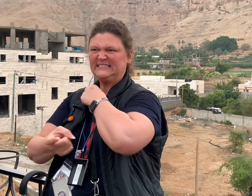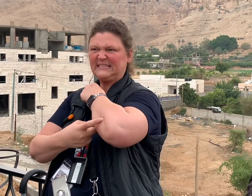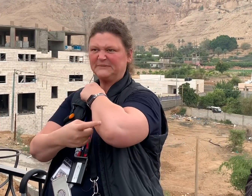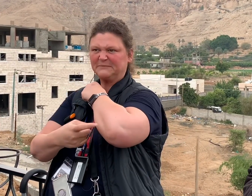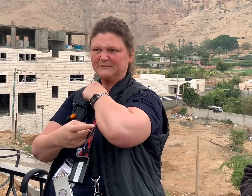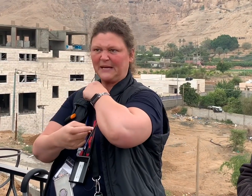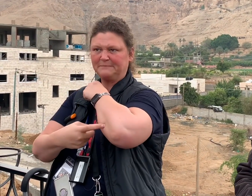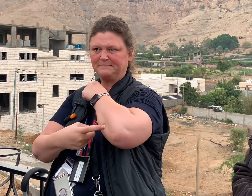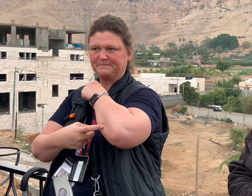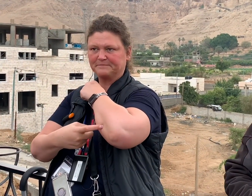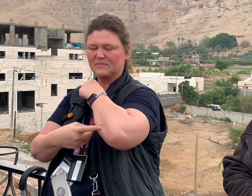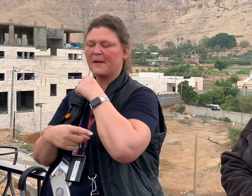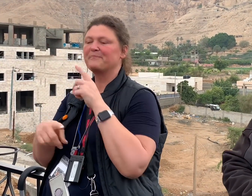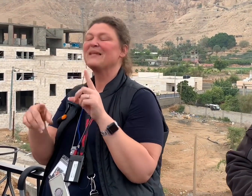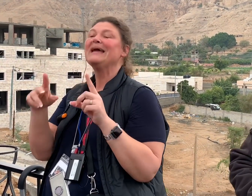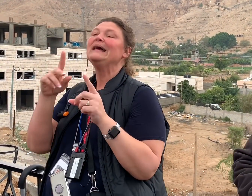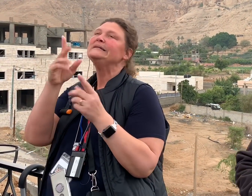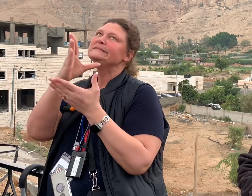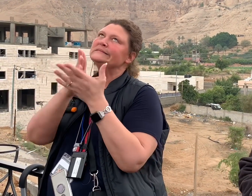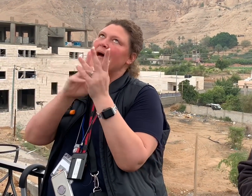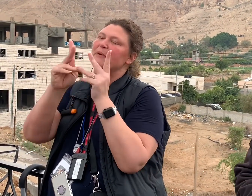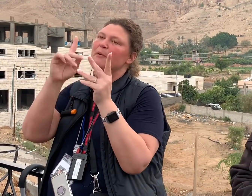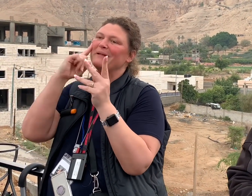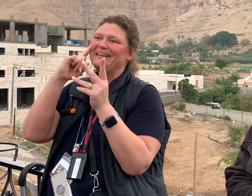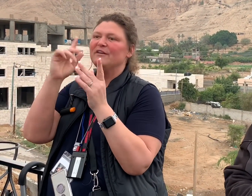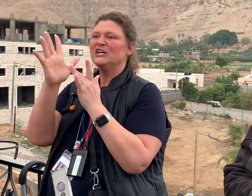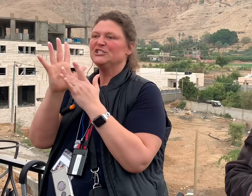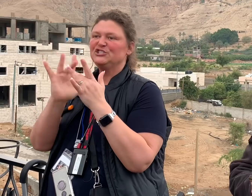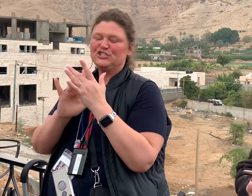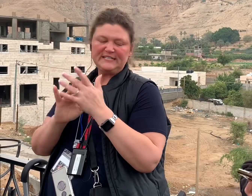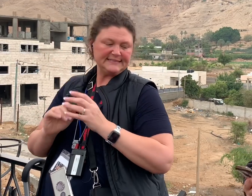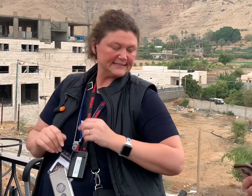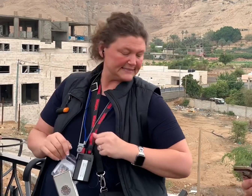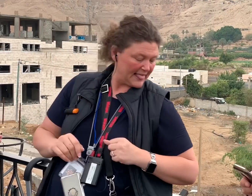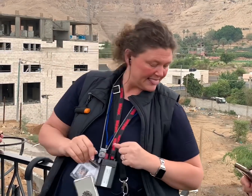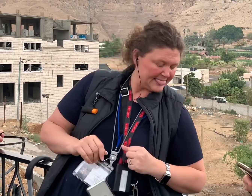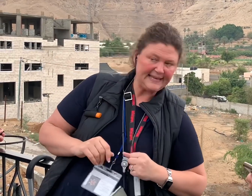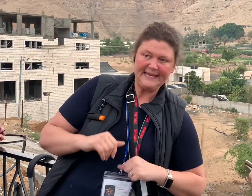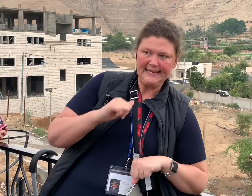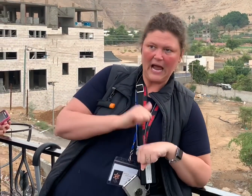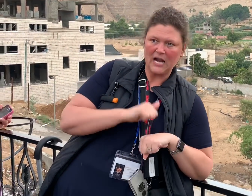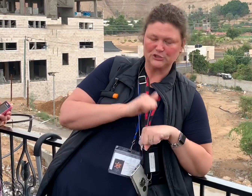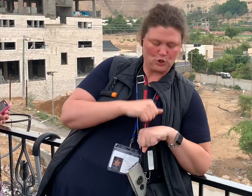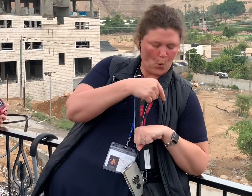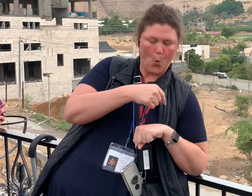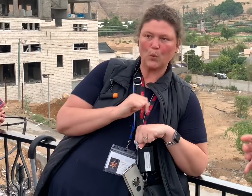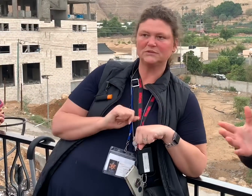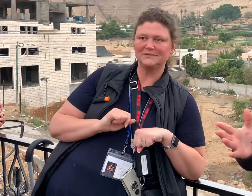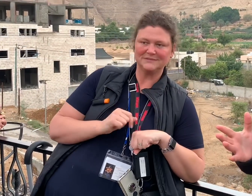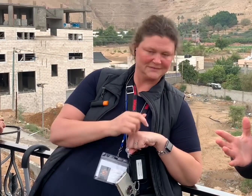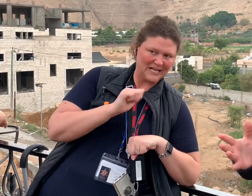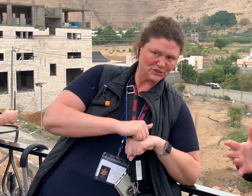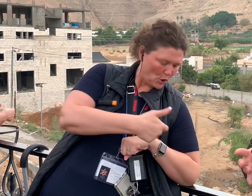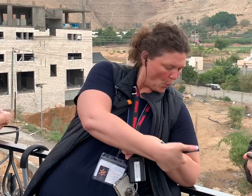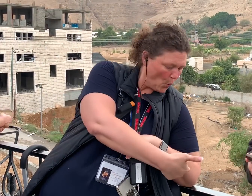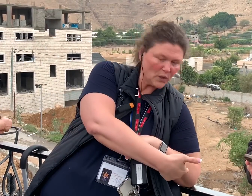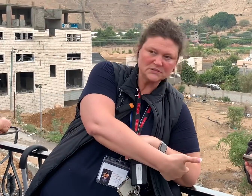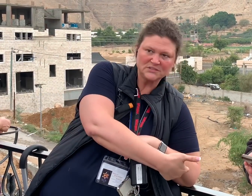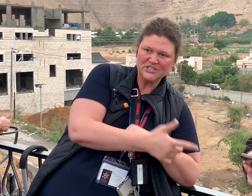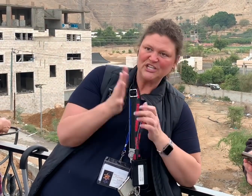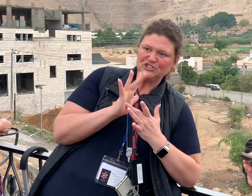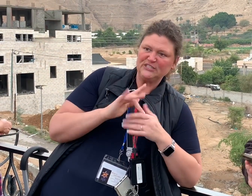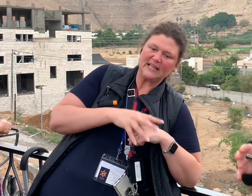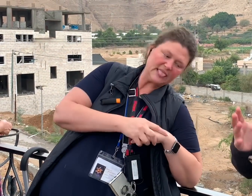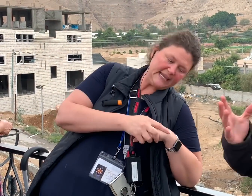this stone. Okay, and I would like to read it for you right now from the Gospel of Luke,